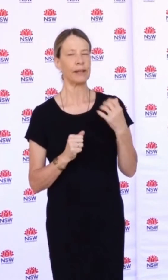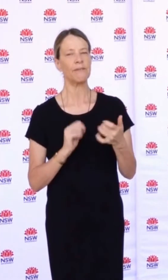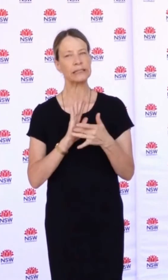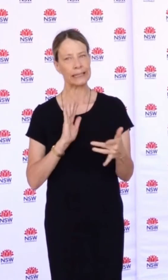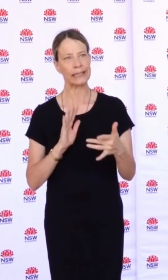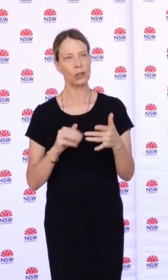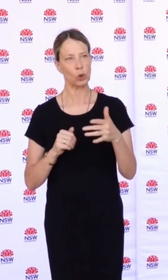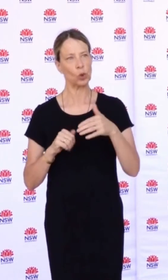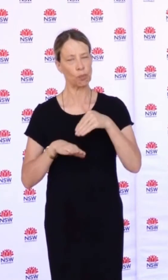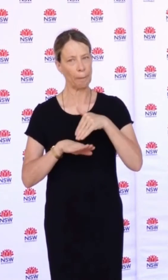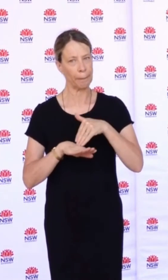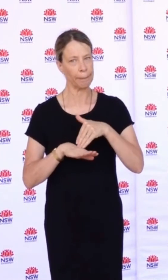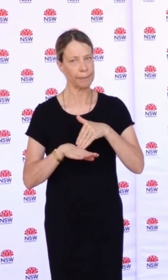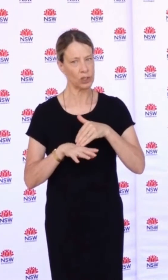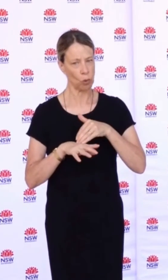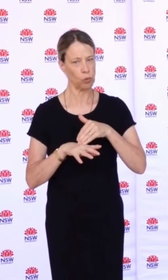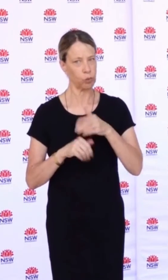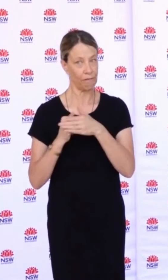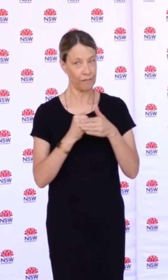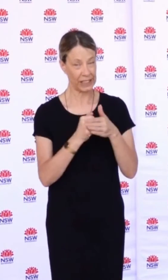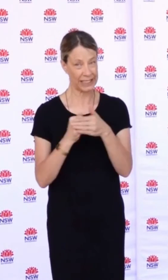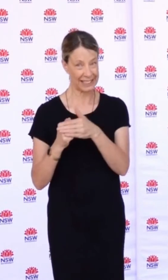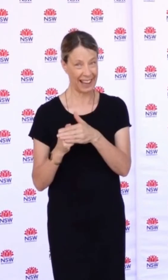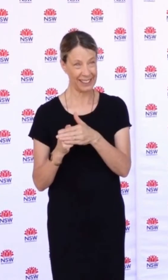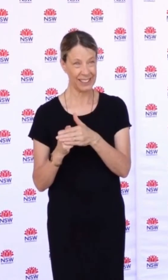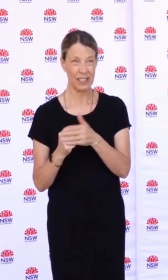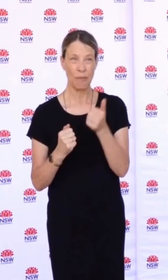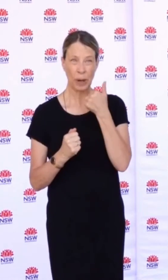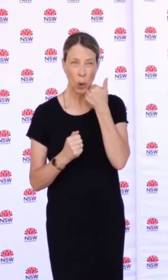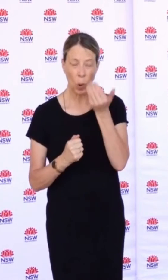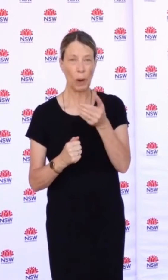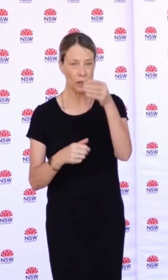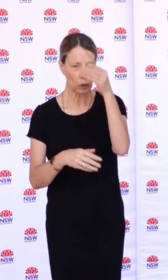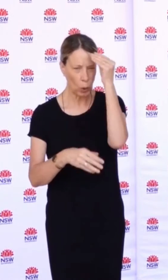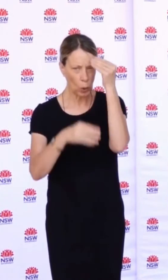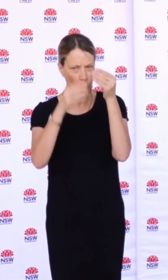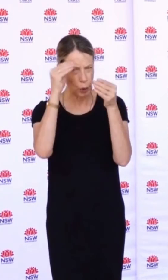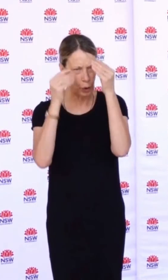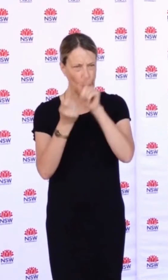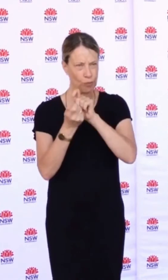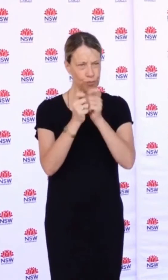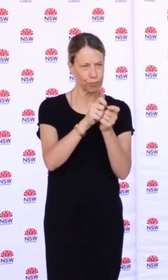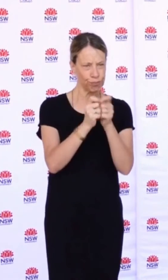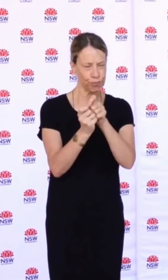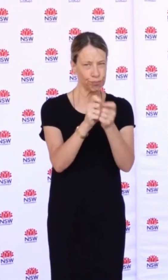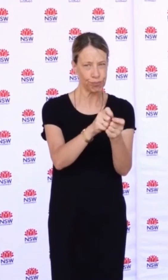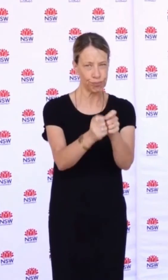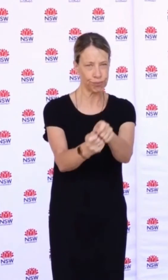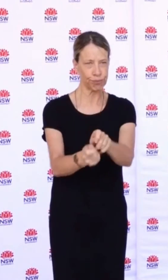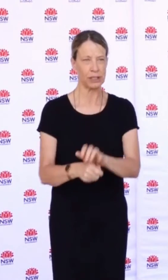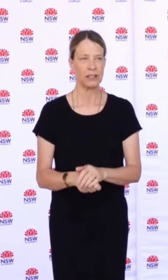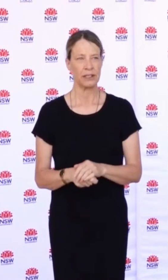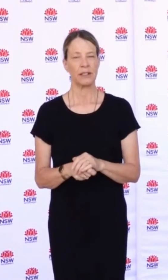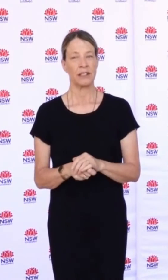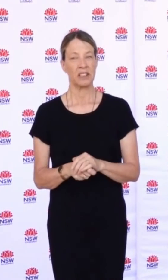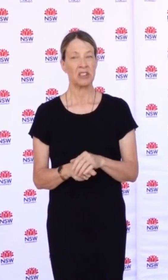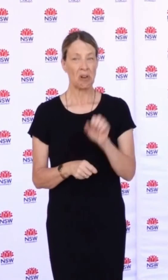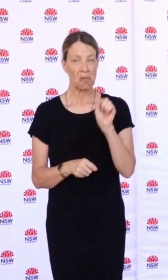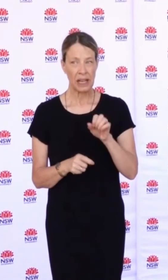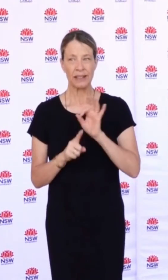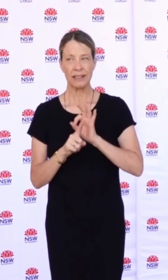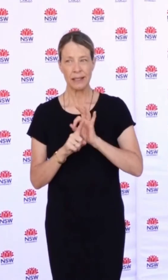fast, we have to be agile, and we have to be laser-like, very targeted, and digital's the only medium